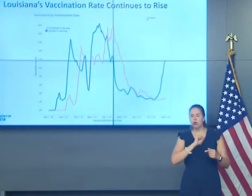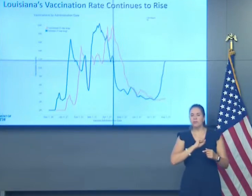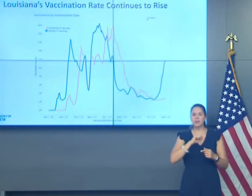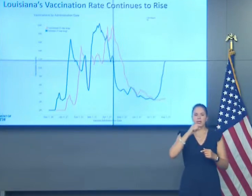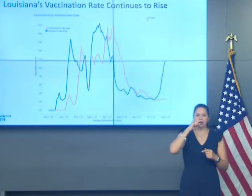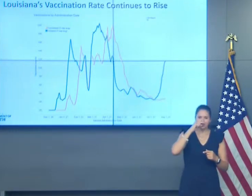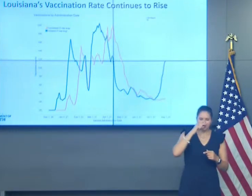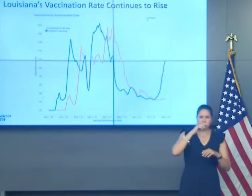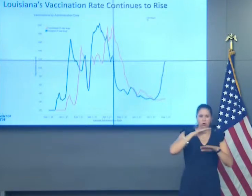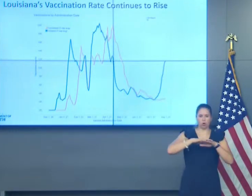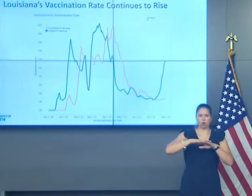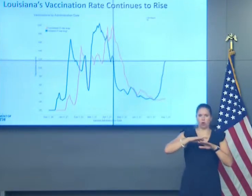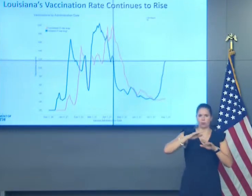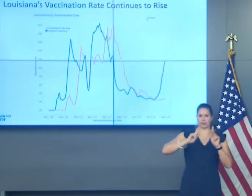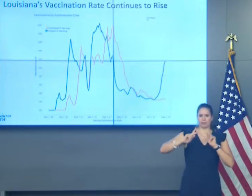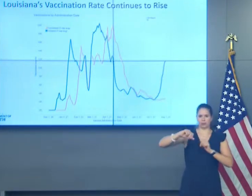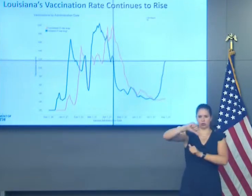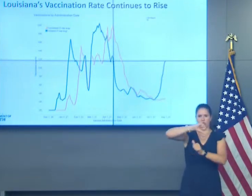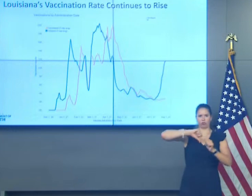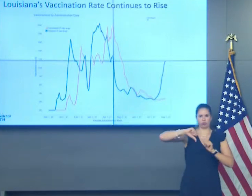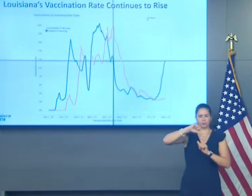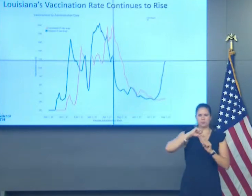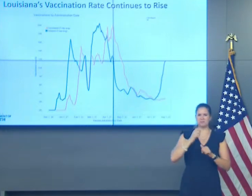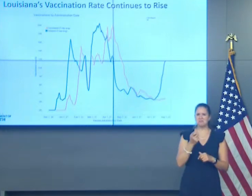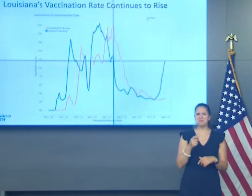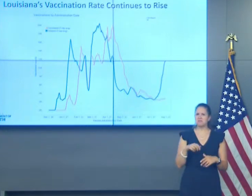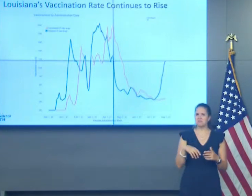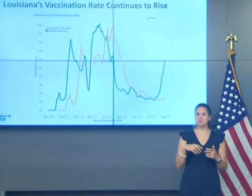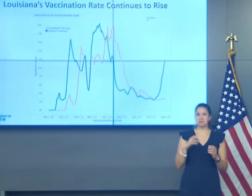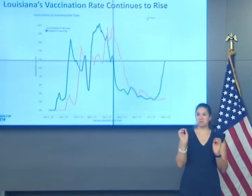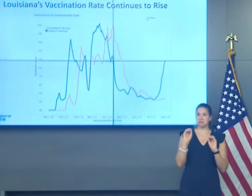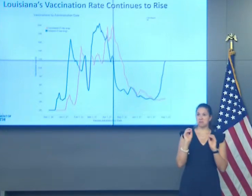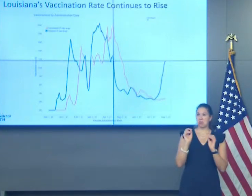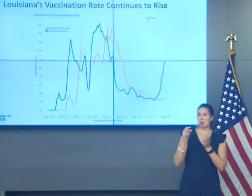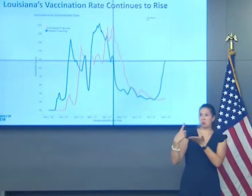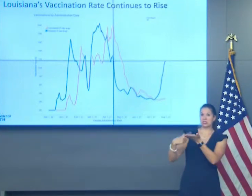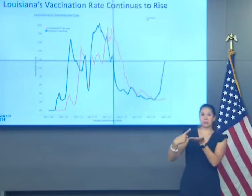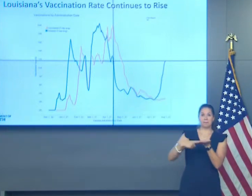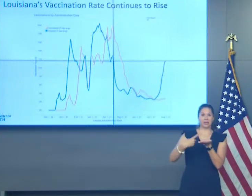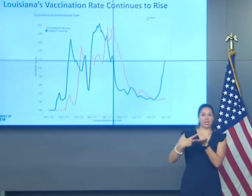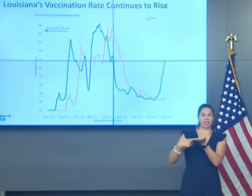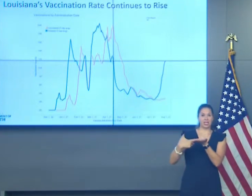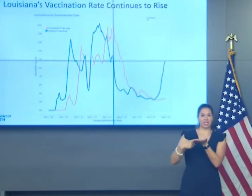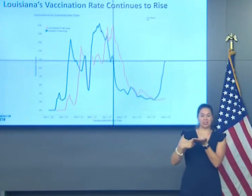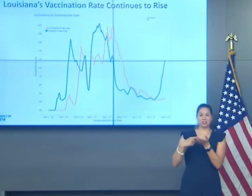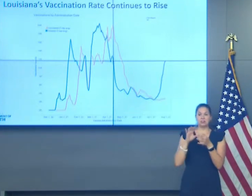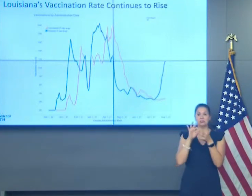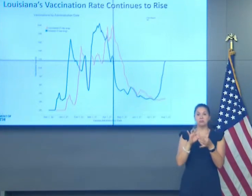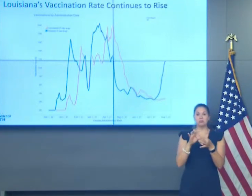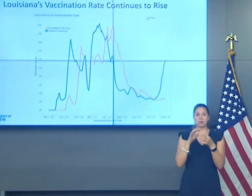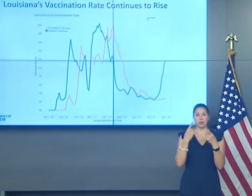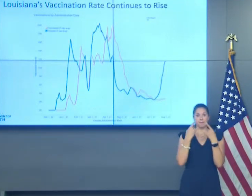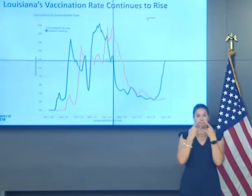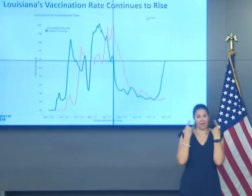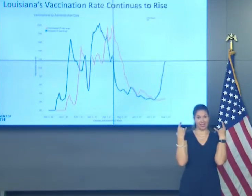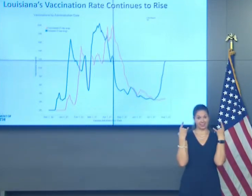sneezing on each other. There is little, if any, debate right now that